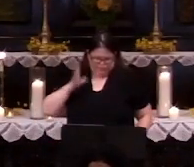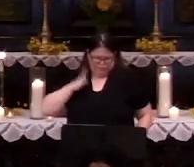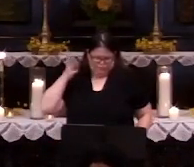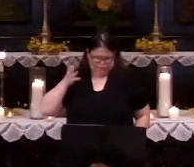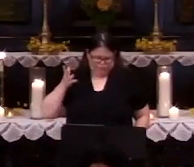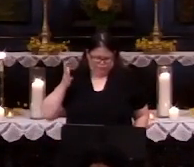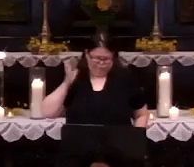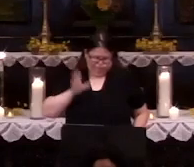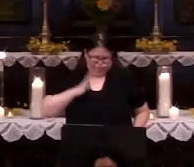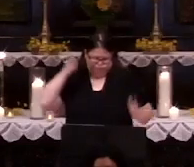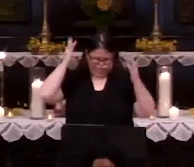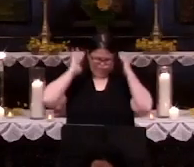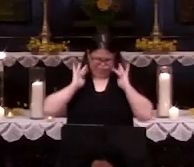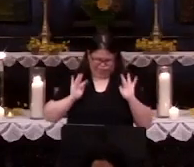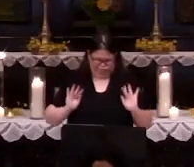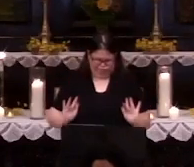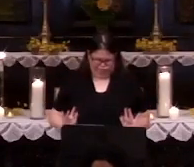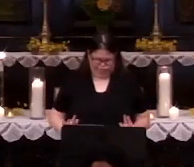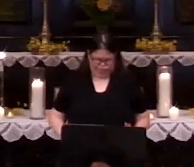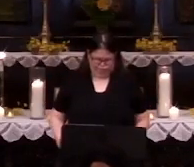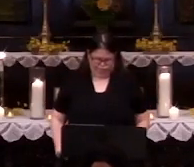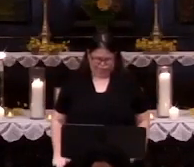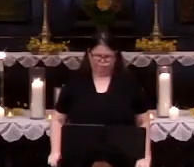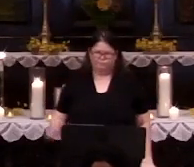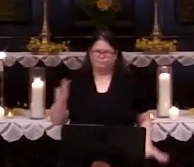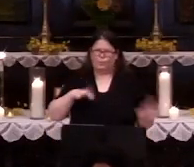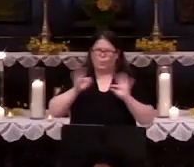be dazzling. I want to be Ray